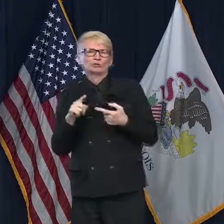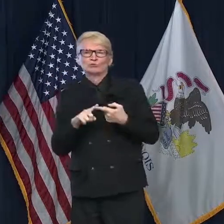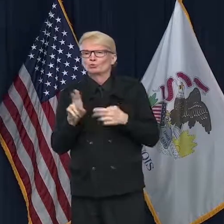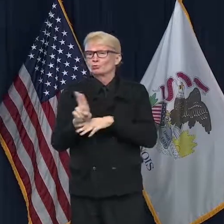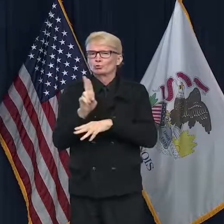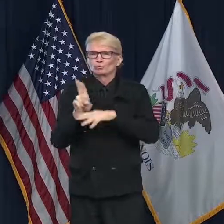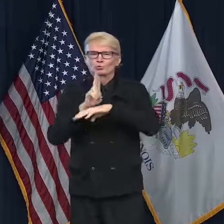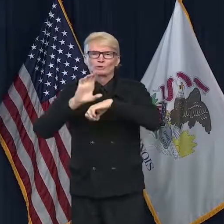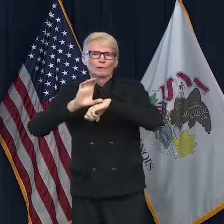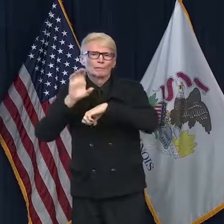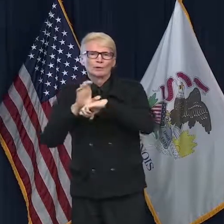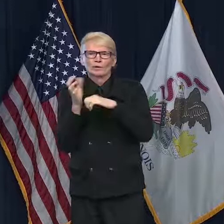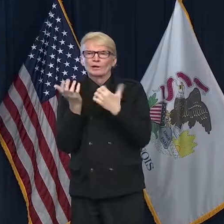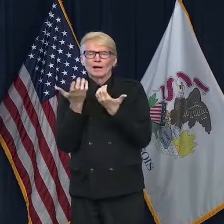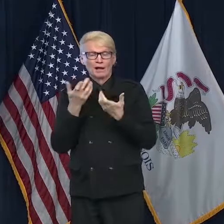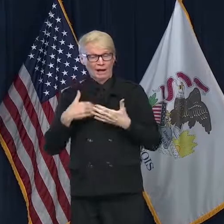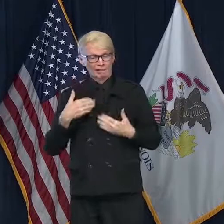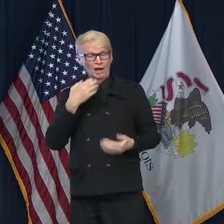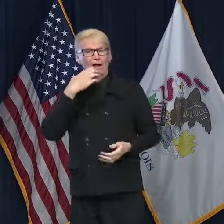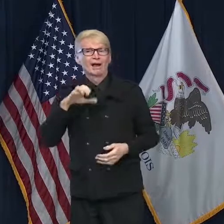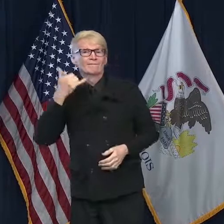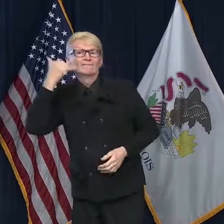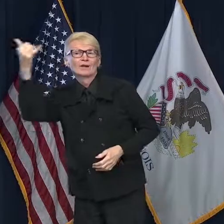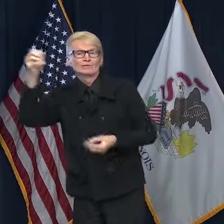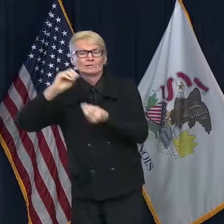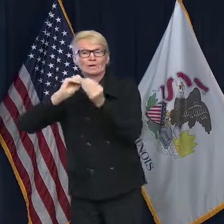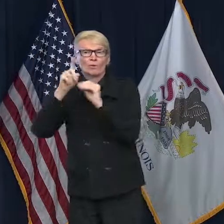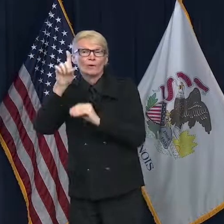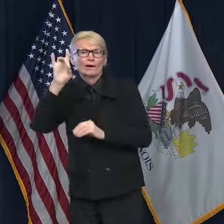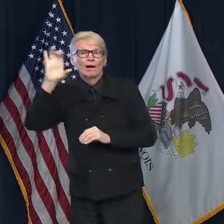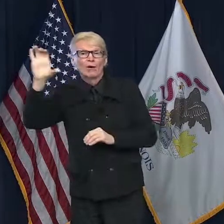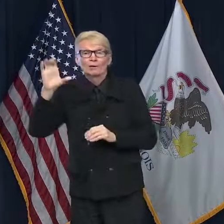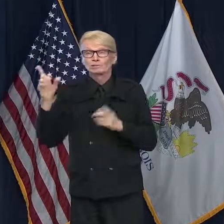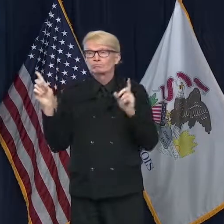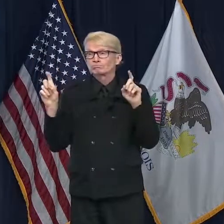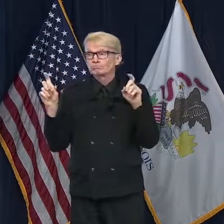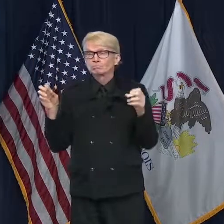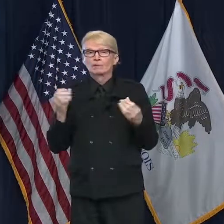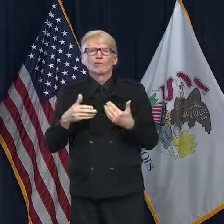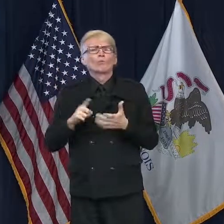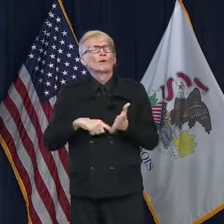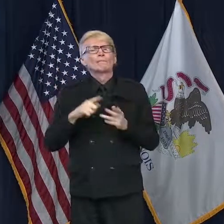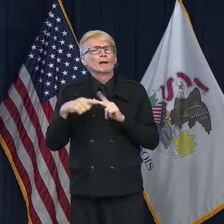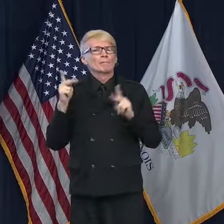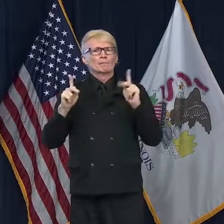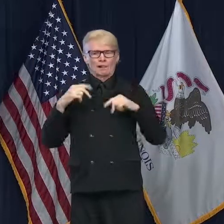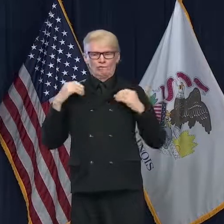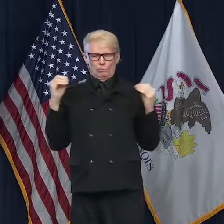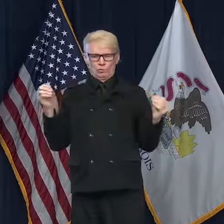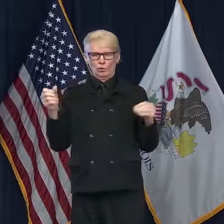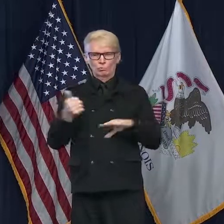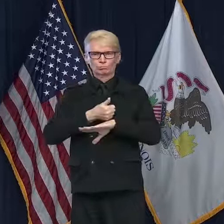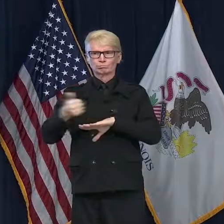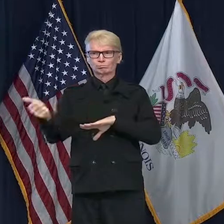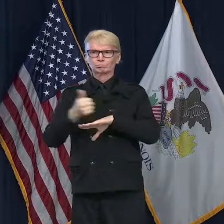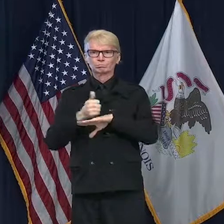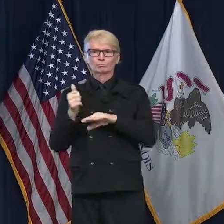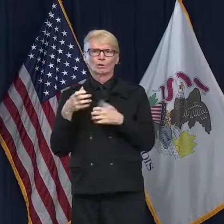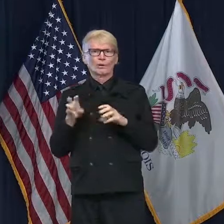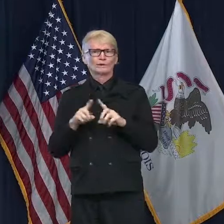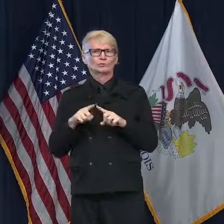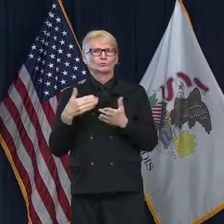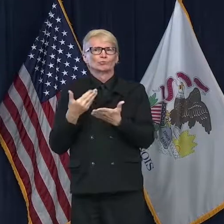a hotline to assist them? What about seniors who don't have access to transportation? And will the state set up a program to help them? Wow, that's a lot